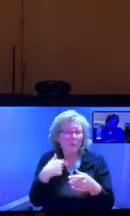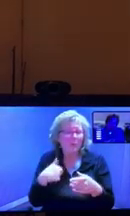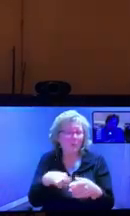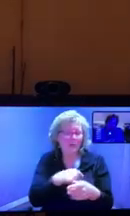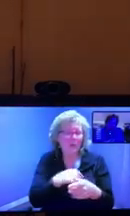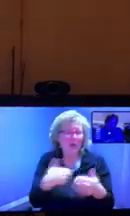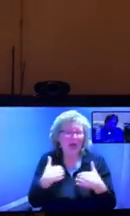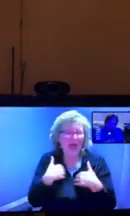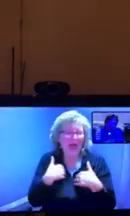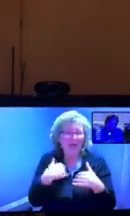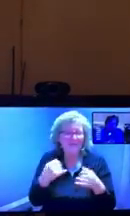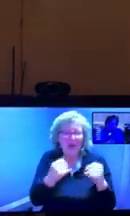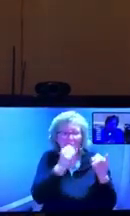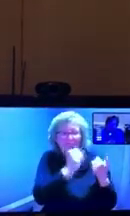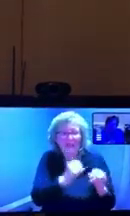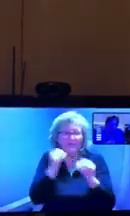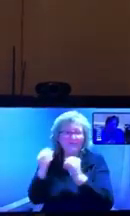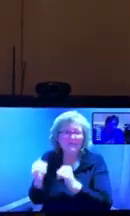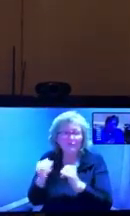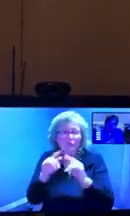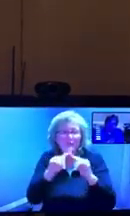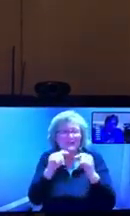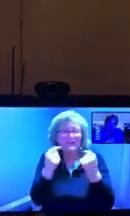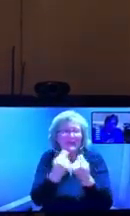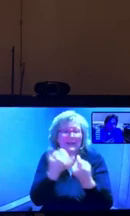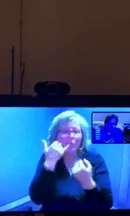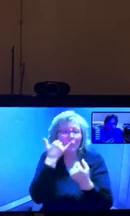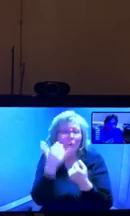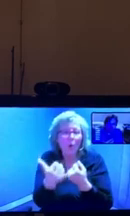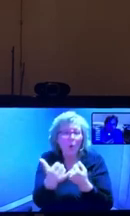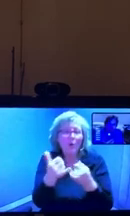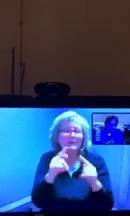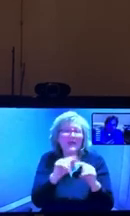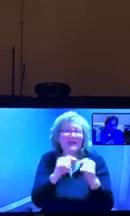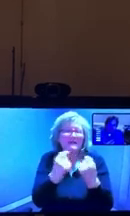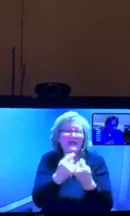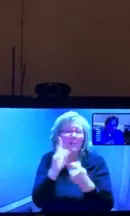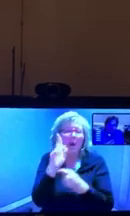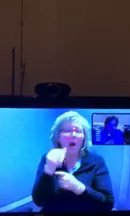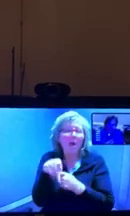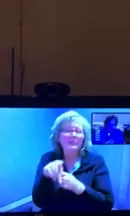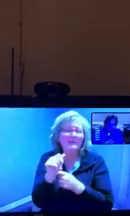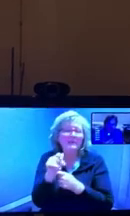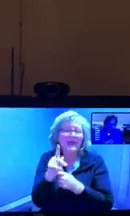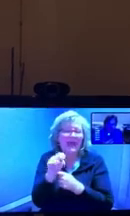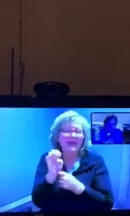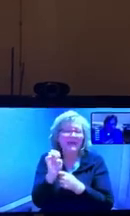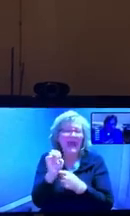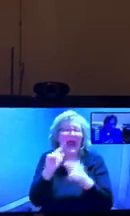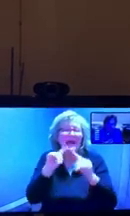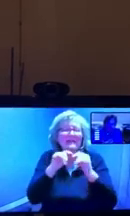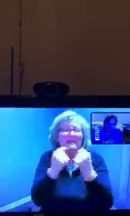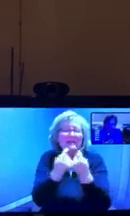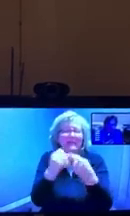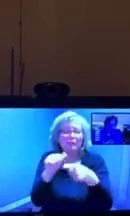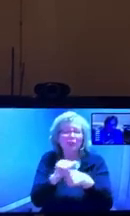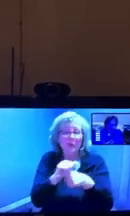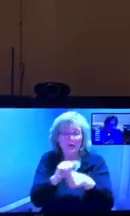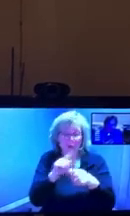our individual team calls and team updates and team training. After I make this quick update,